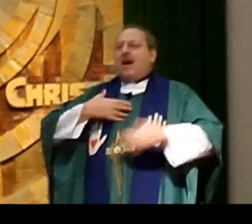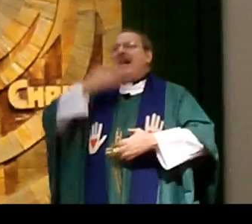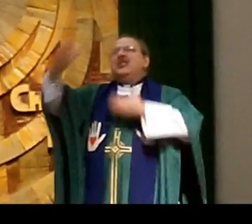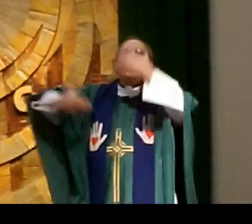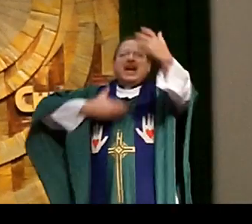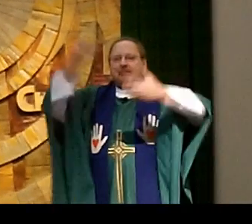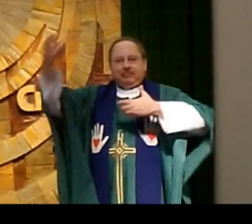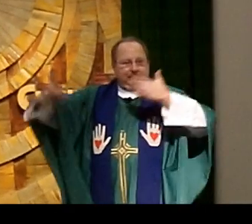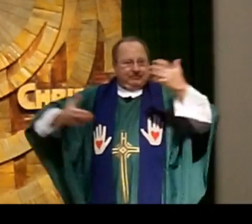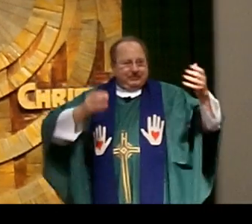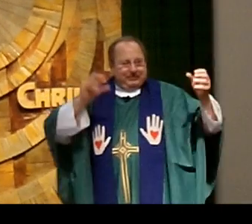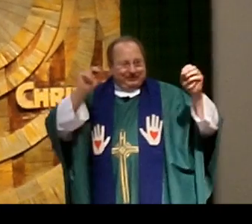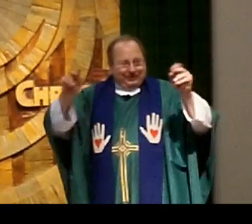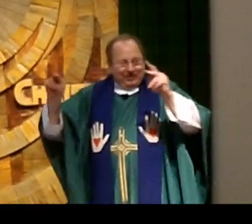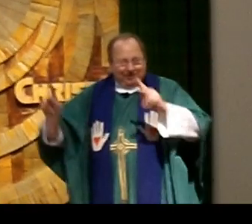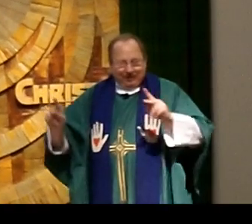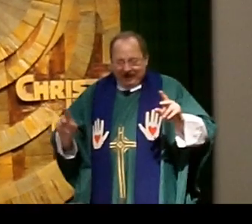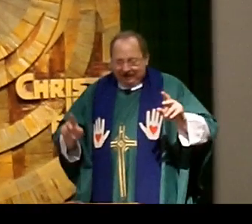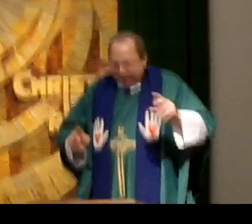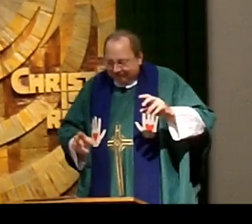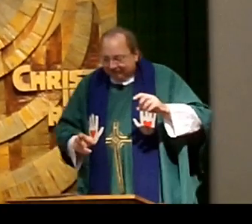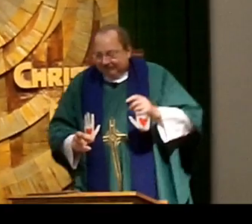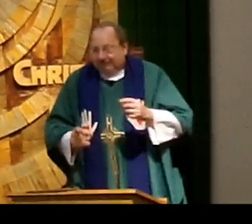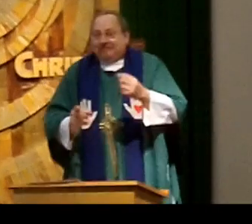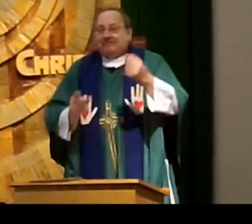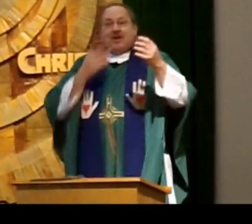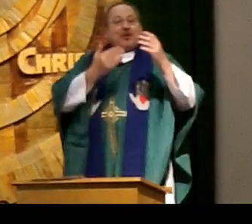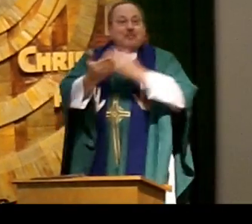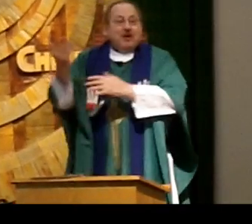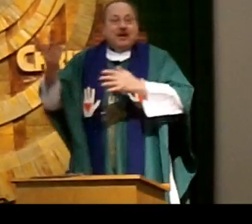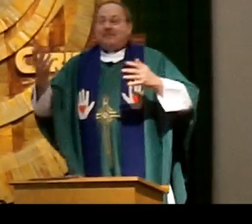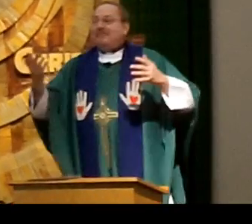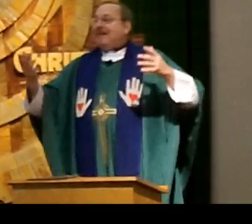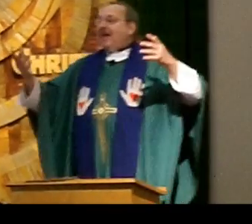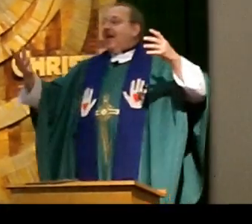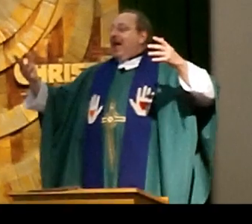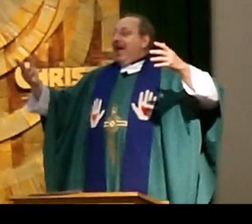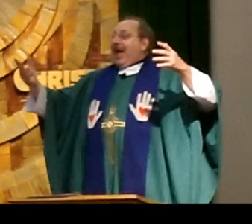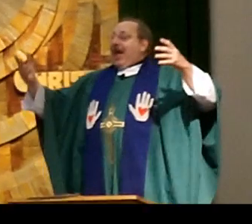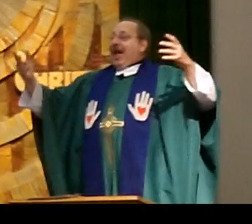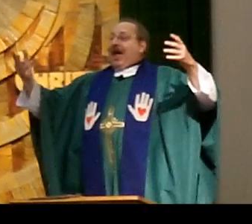Now scream. Okay. Good morning. Good morning.